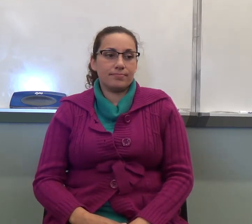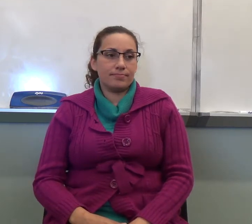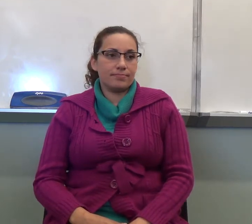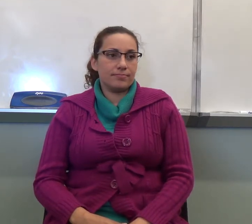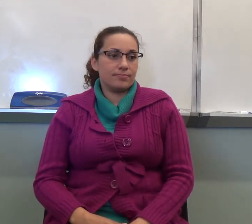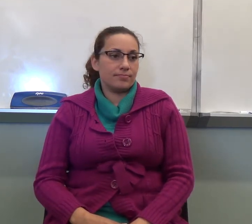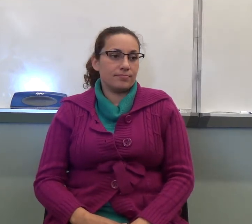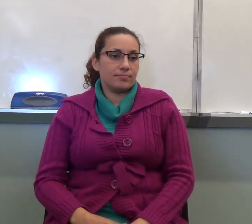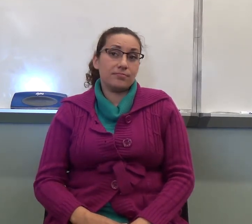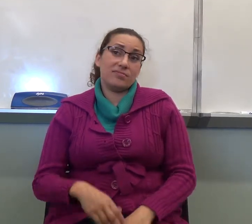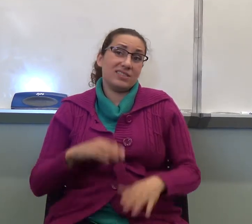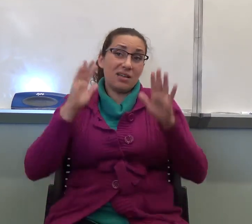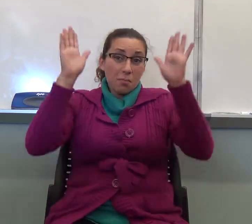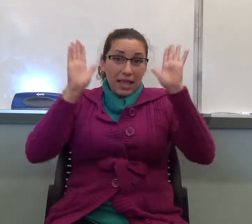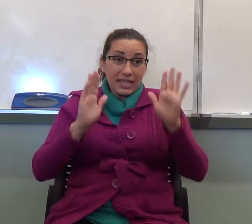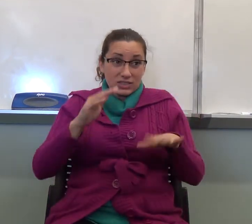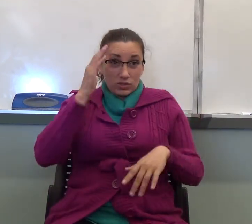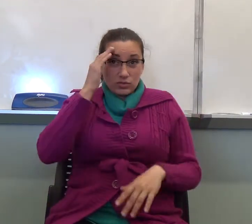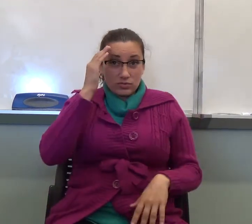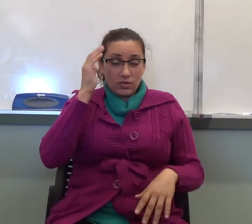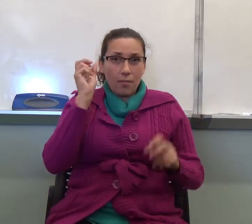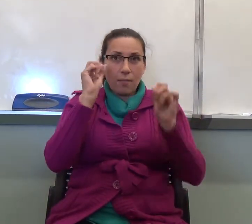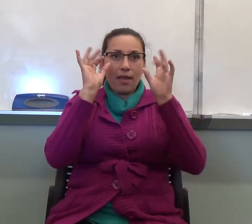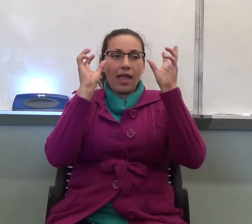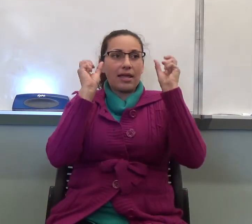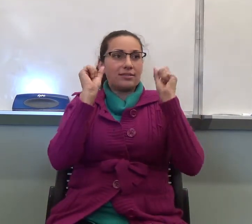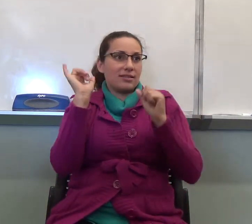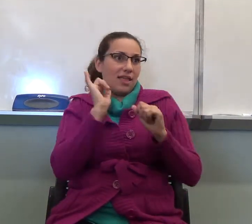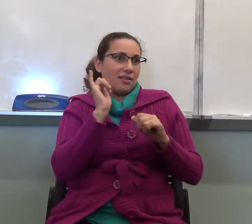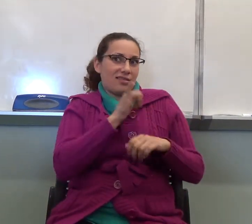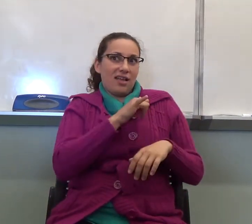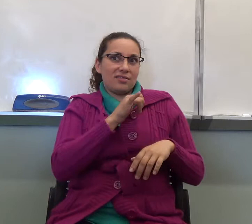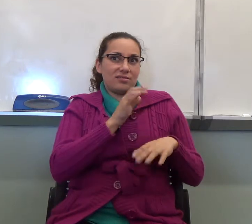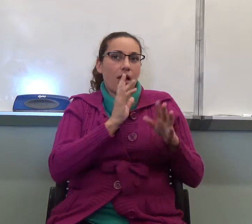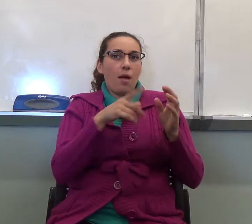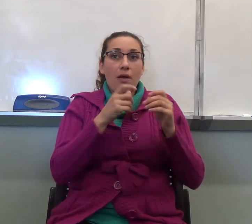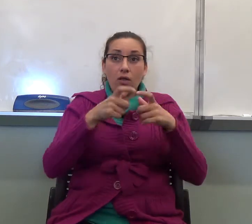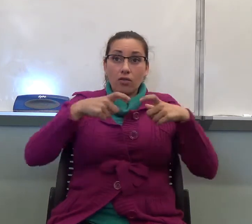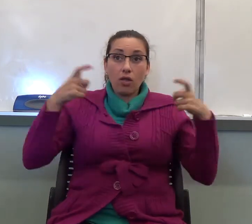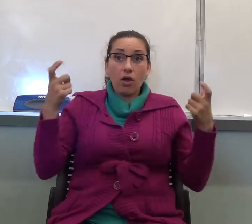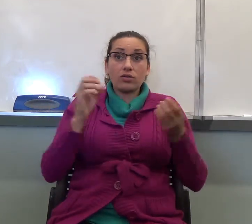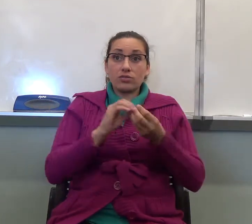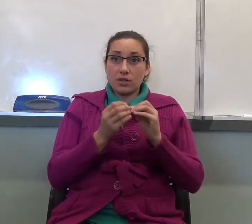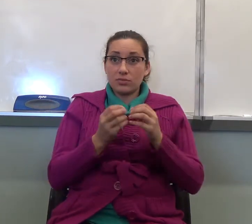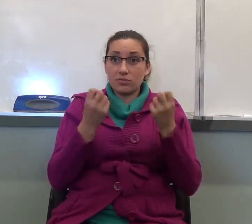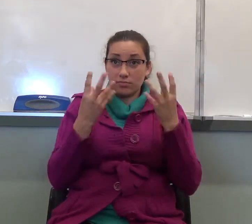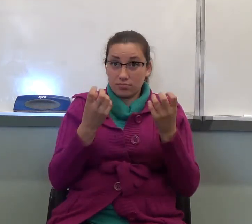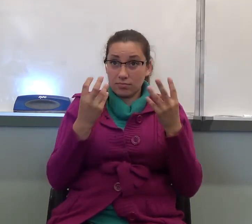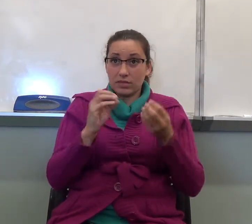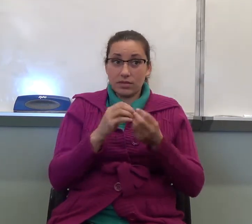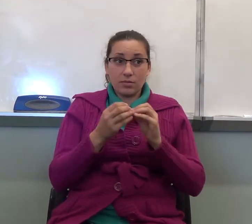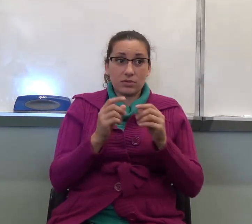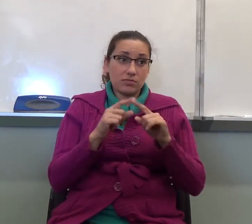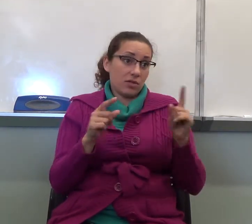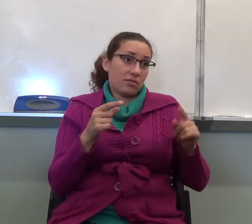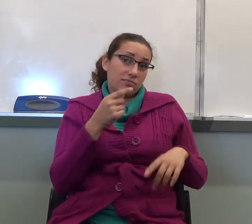And it's amazing, you know, I mean, this has to do with large numbers, but these figures actually work pretty well for this